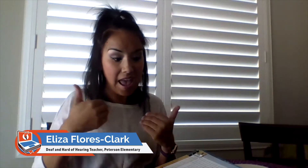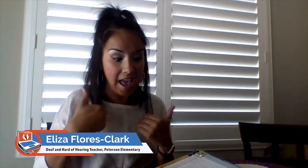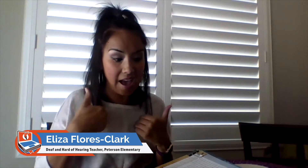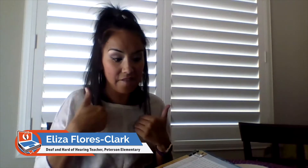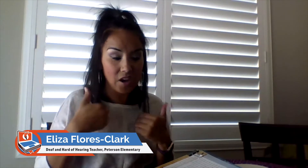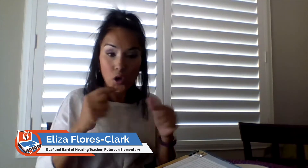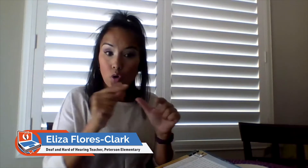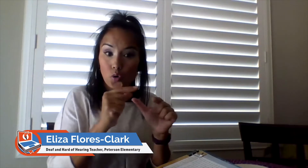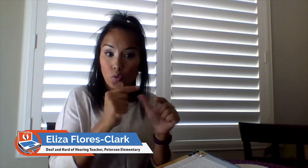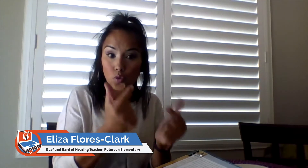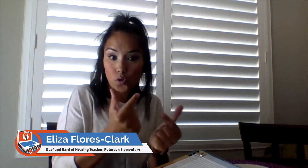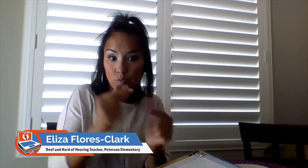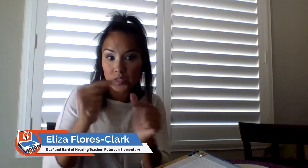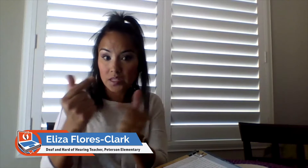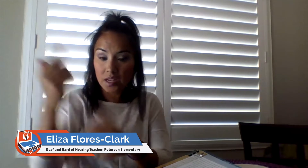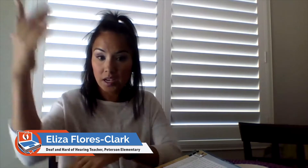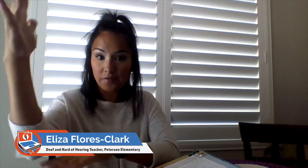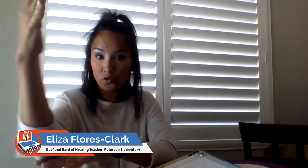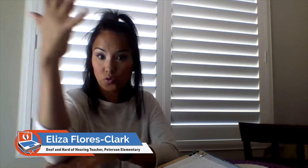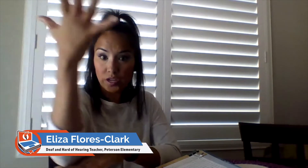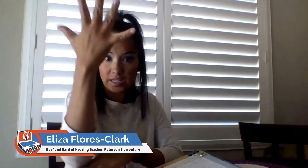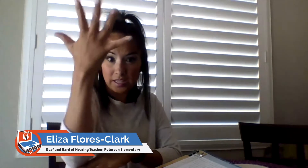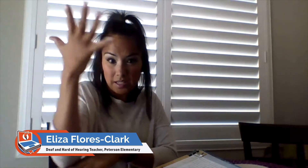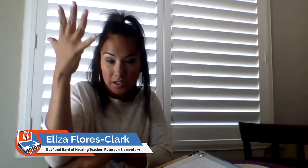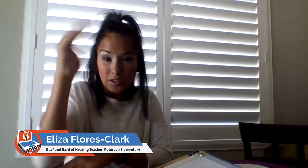have groups of trees. So